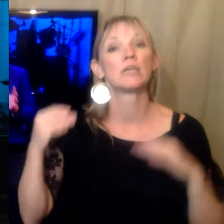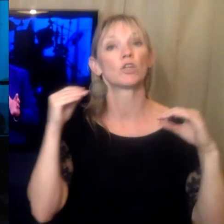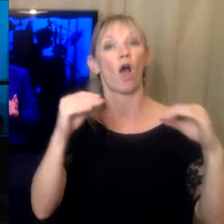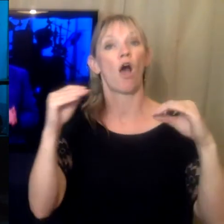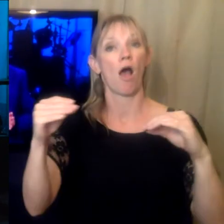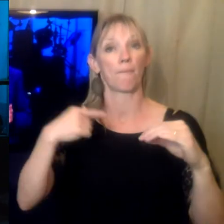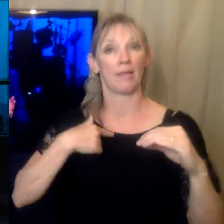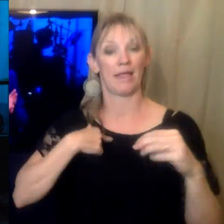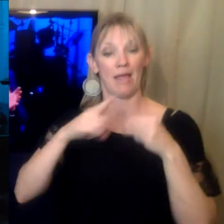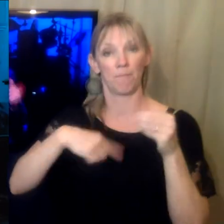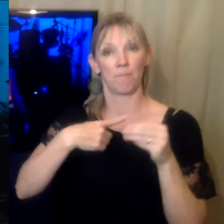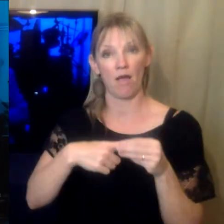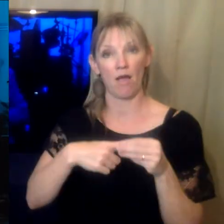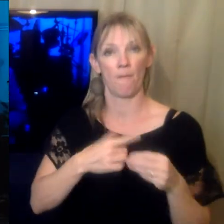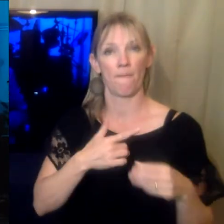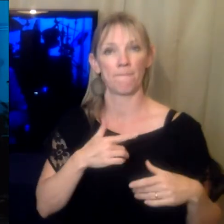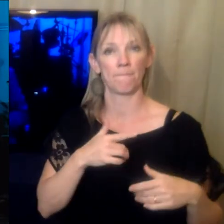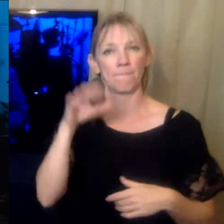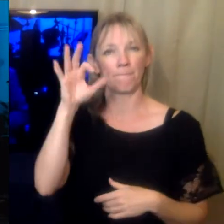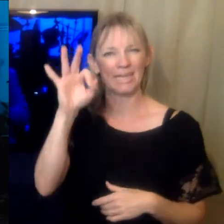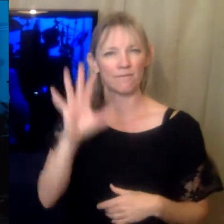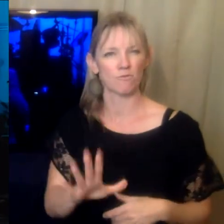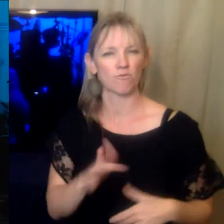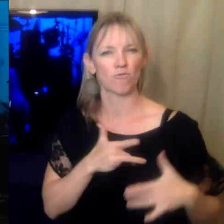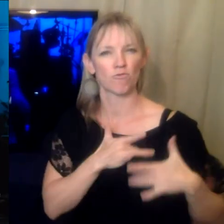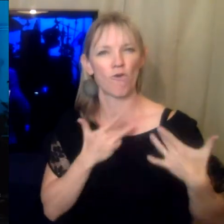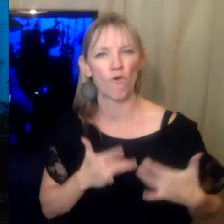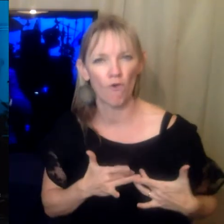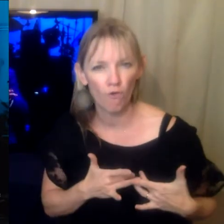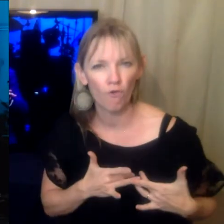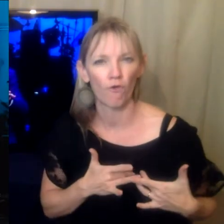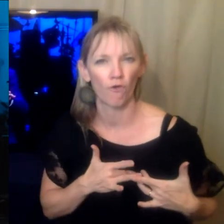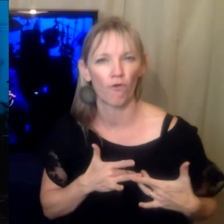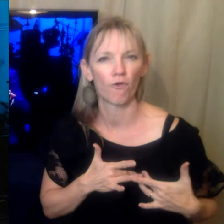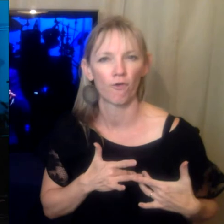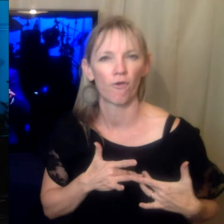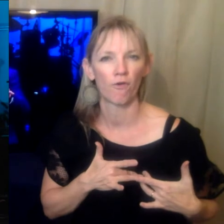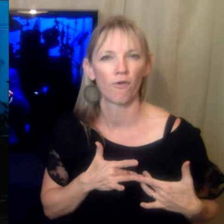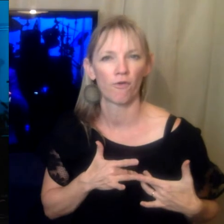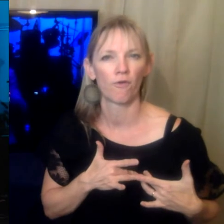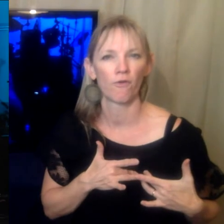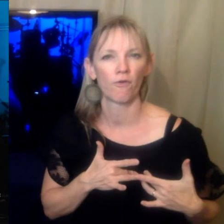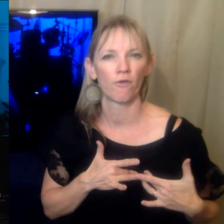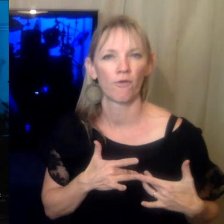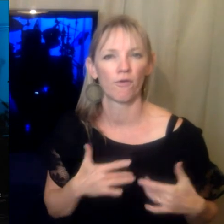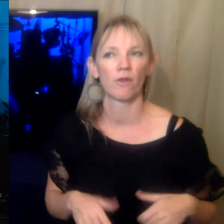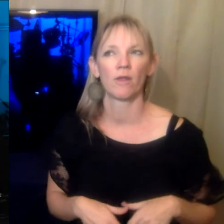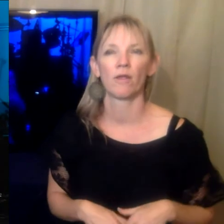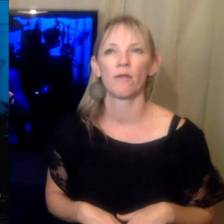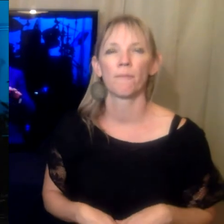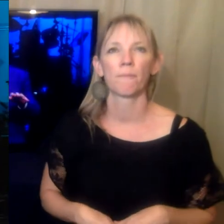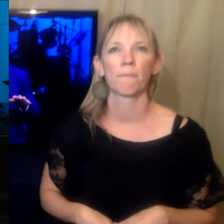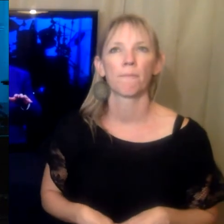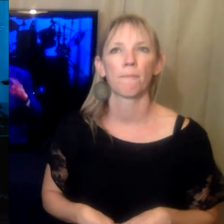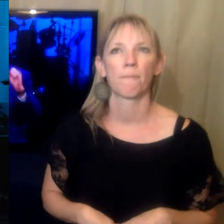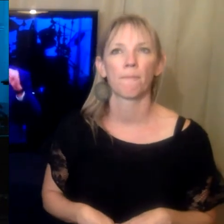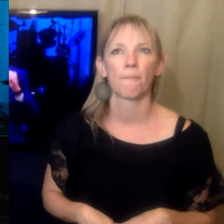of the ministerial heart. And he inducted me into that. And he would